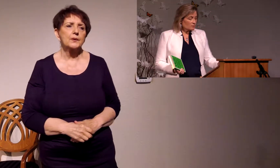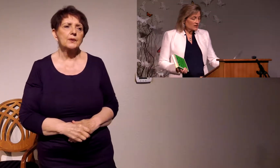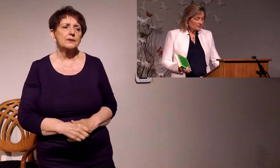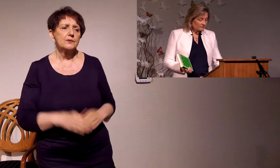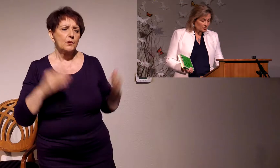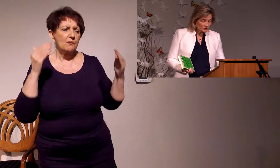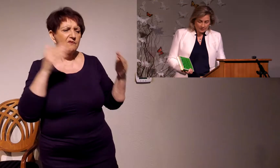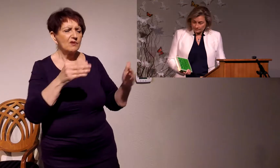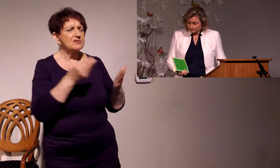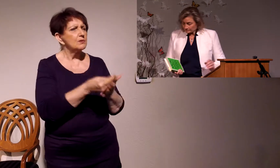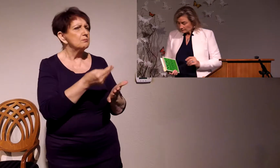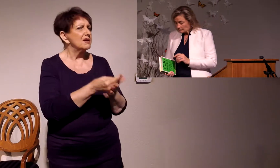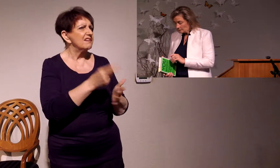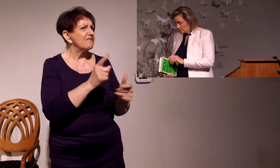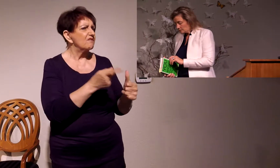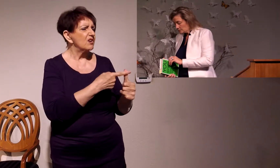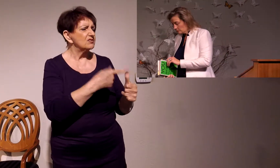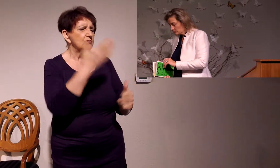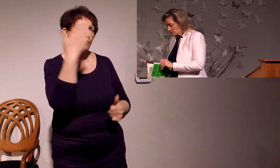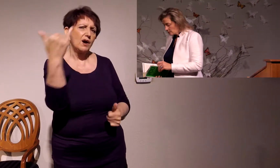focus on money first?